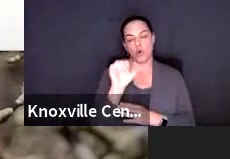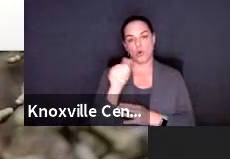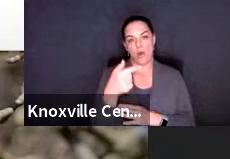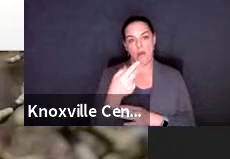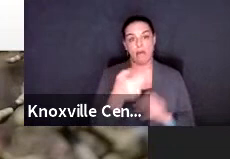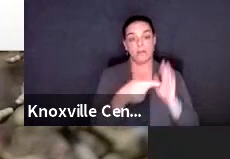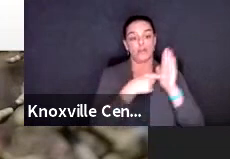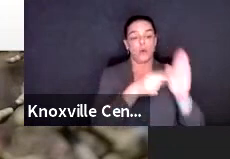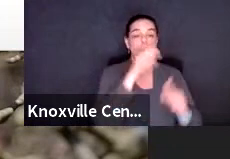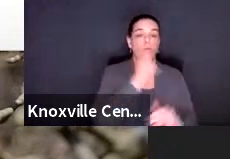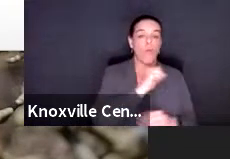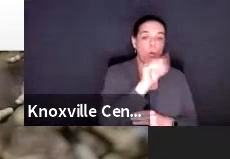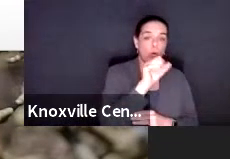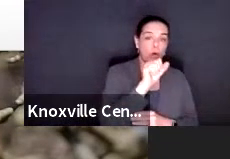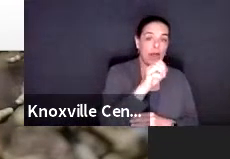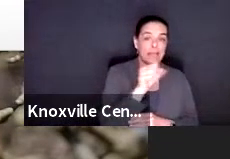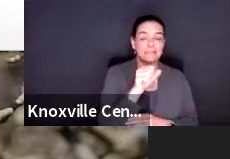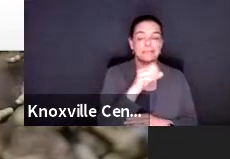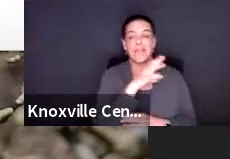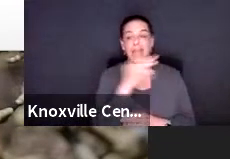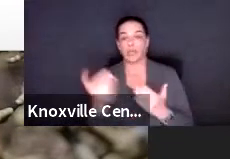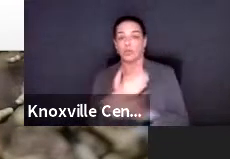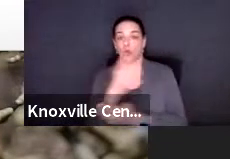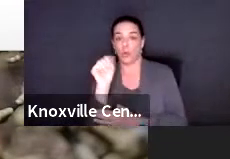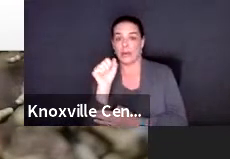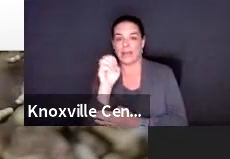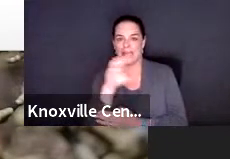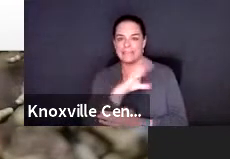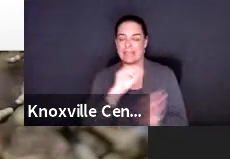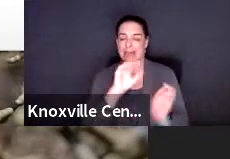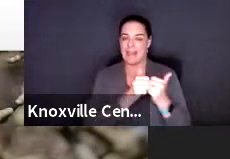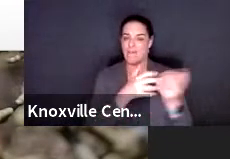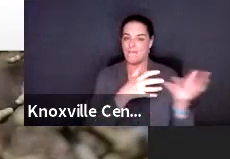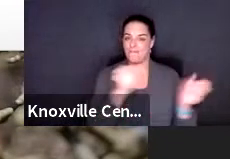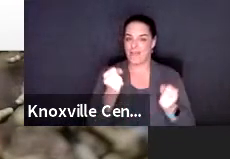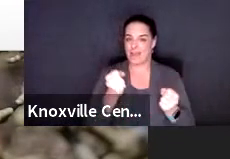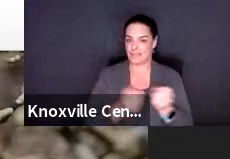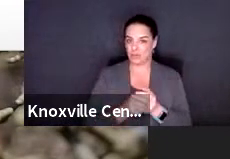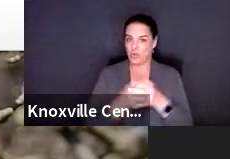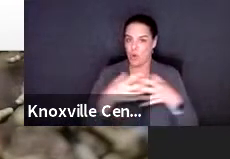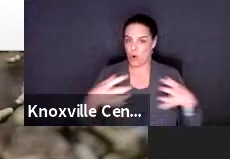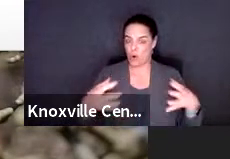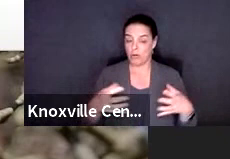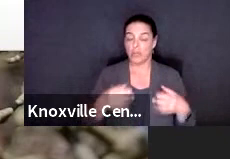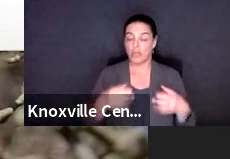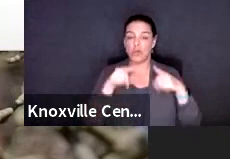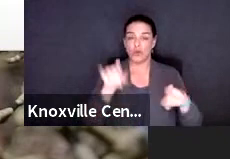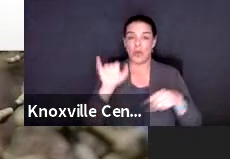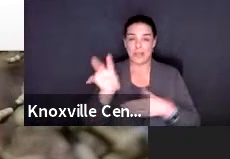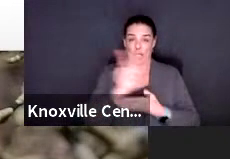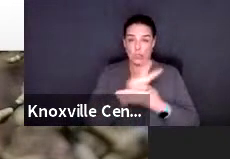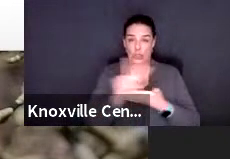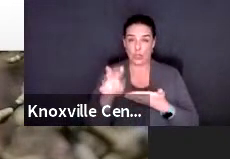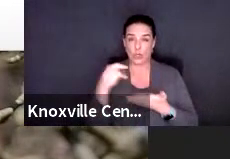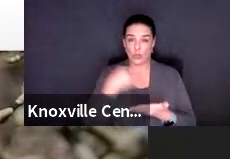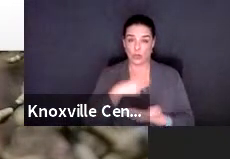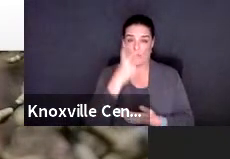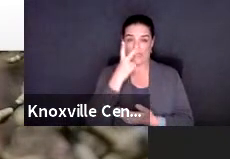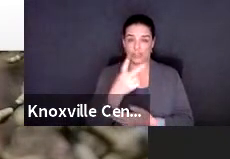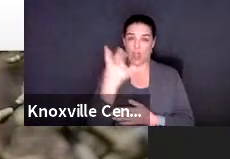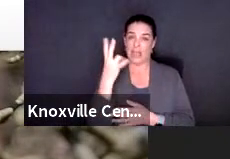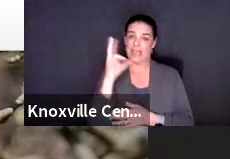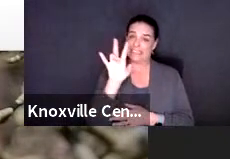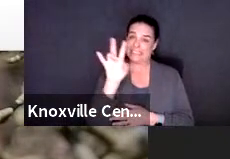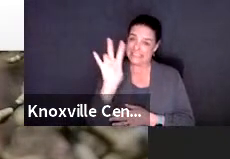cases, new cases, and growth rate over time. Over this time period, we experienced 7 red flags, with 3 consecutive